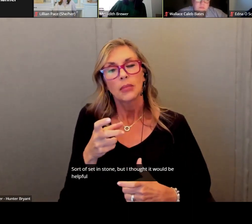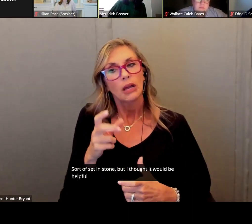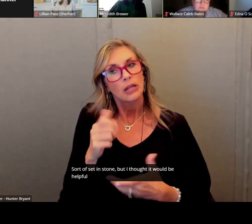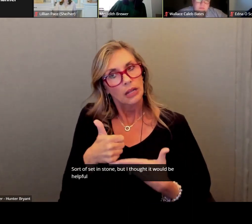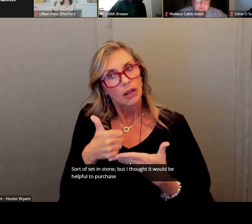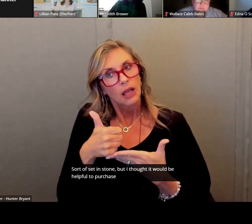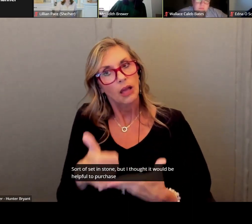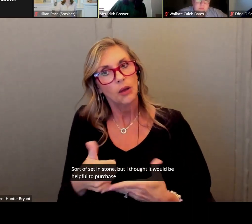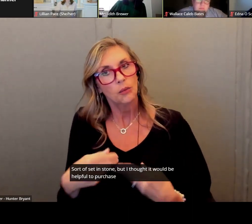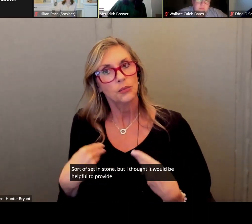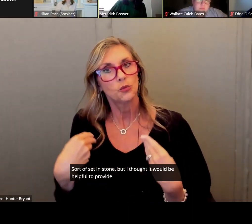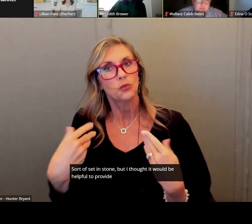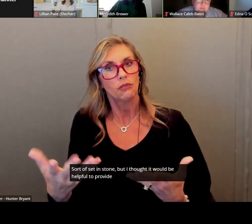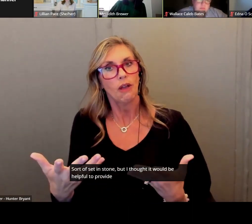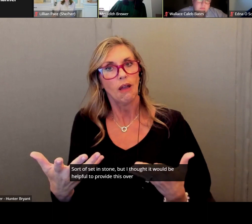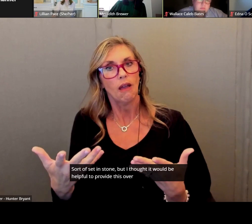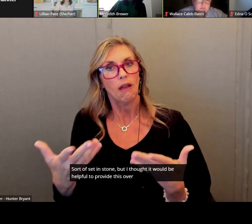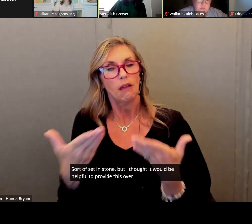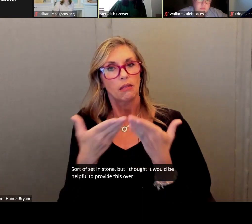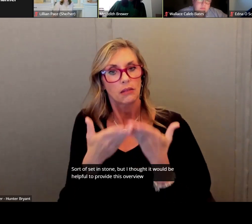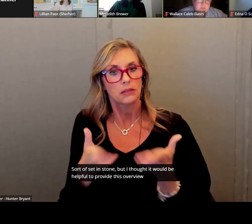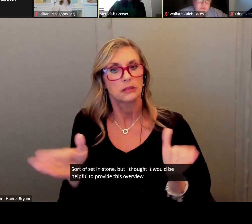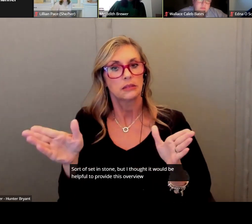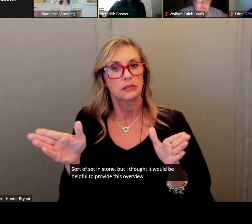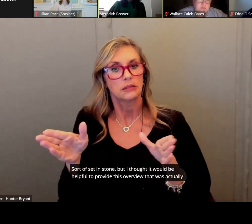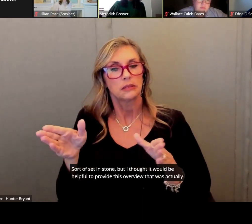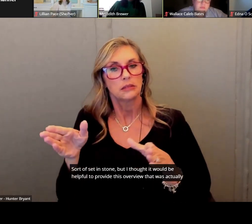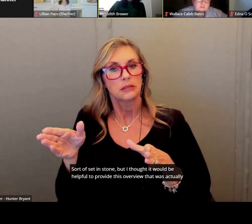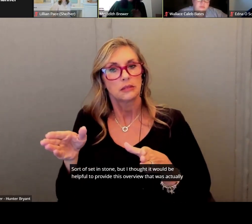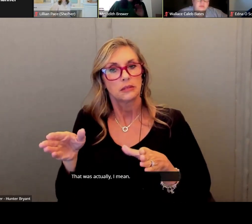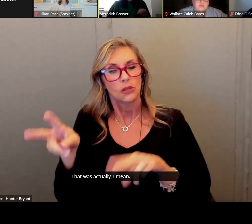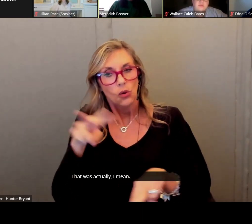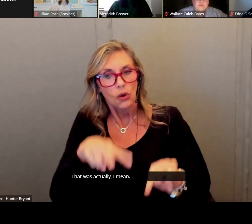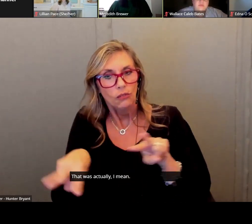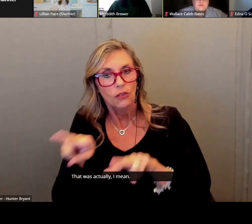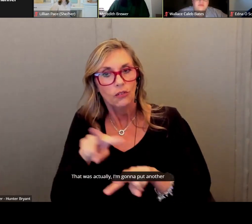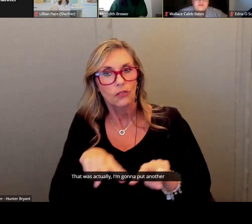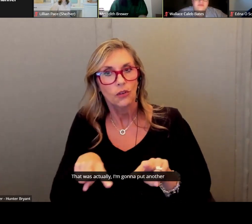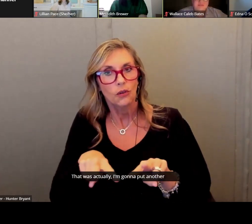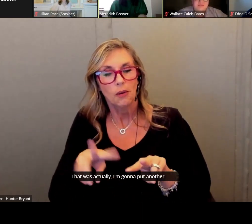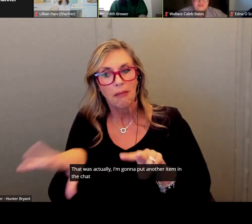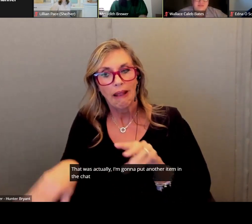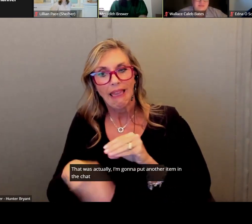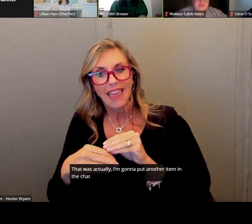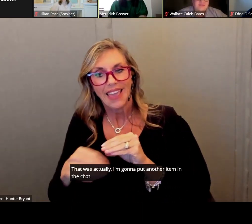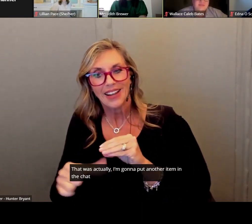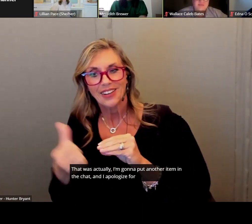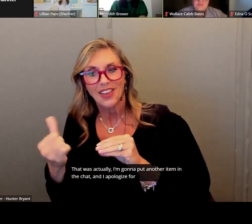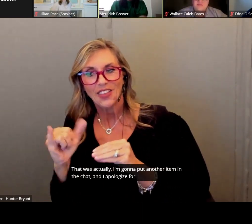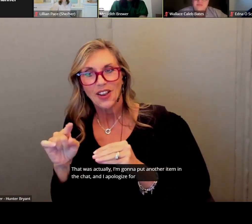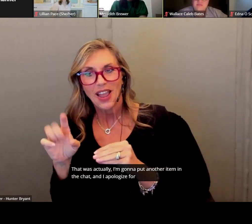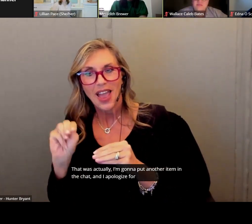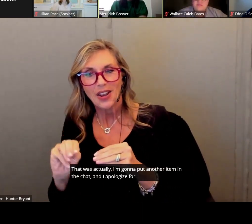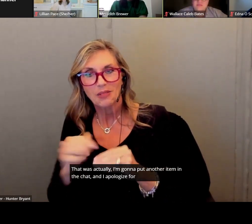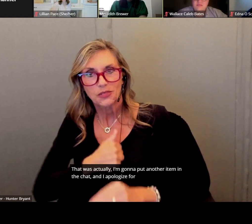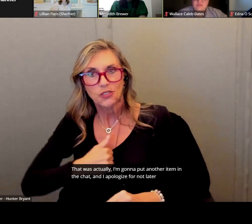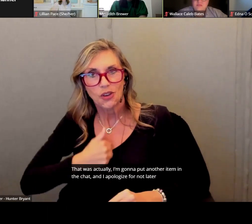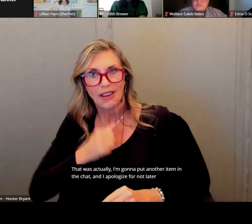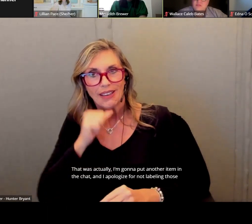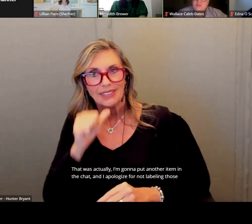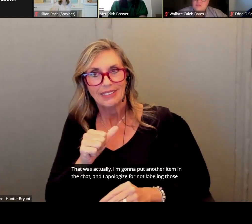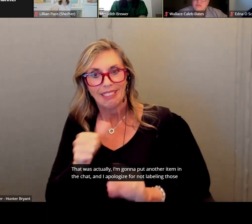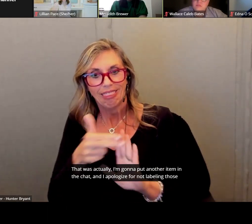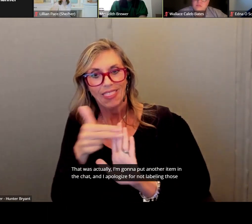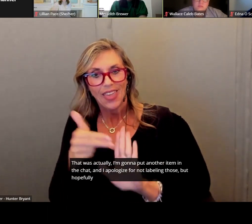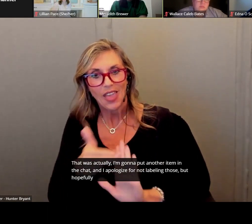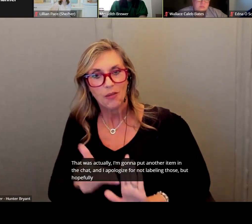provide this overview that was actually, I'm going to put another item in the chat, and I apologize for not labeling those, but hopefully you